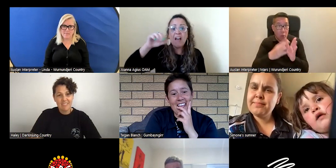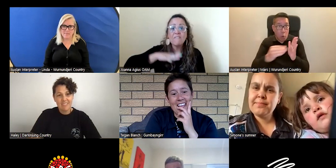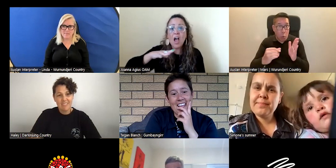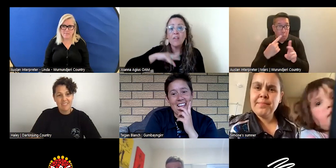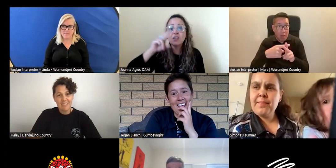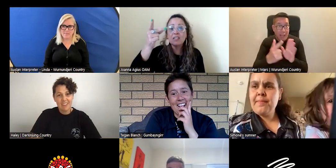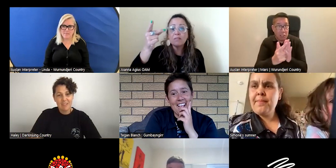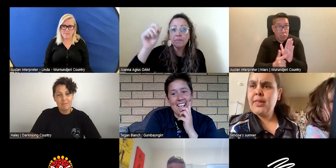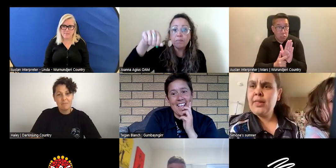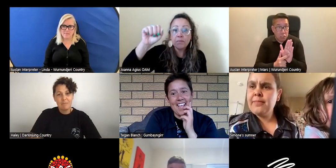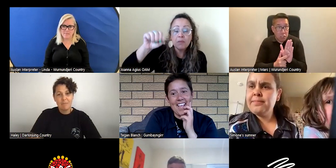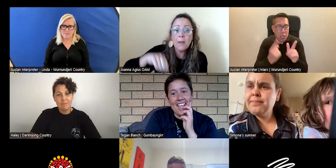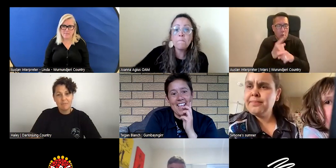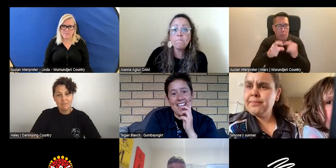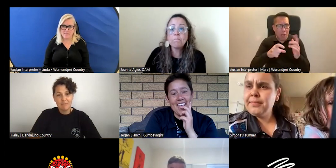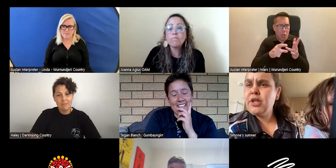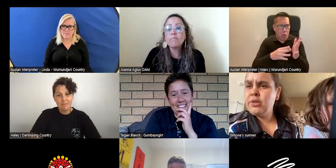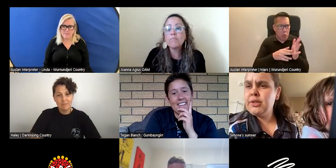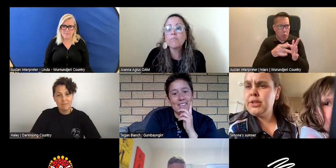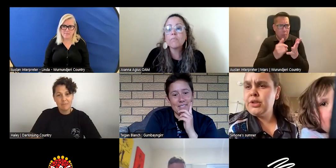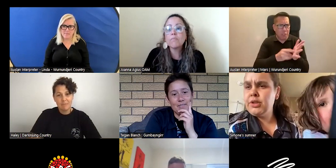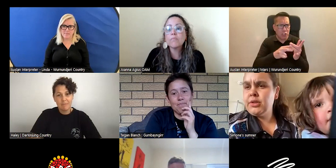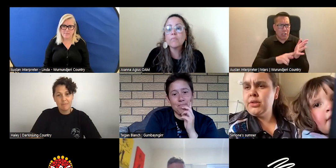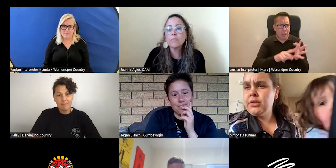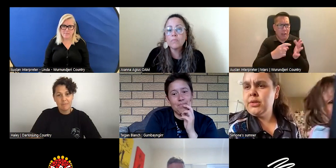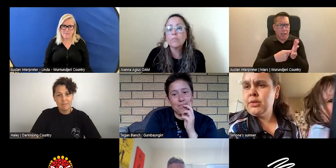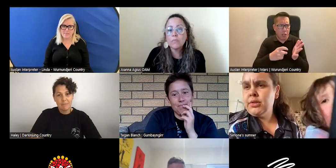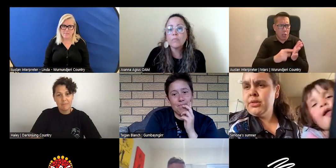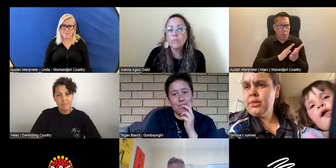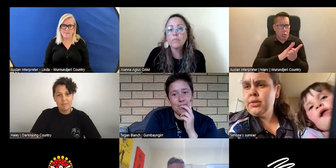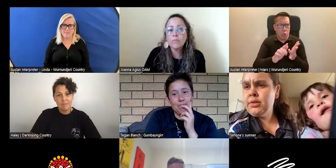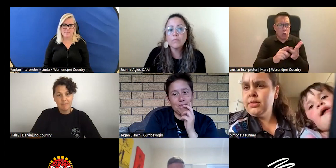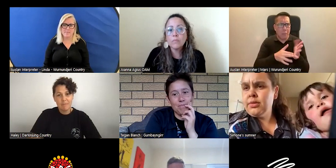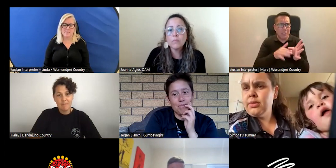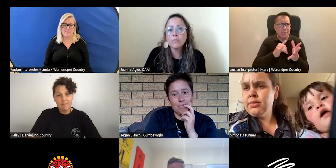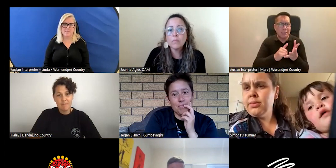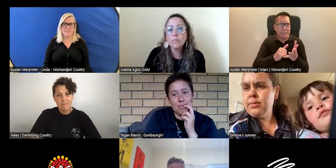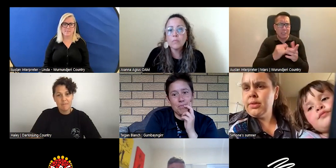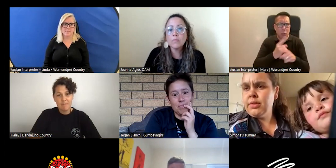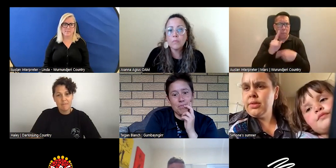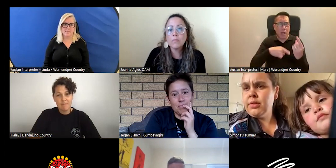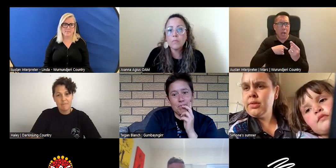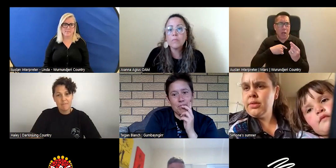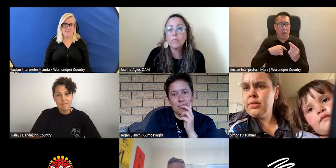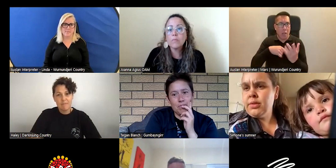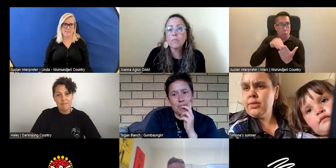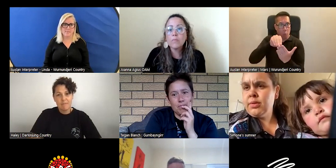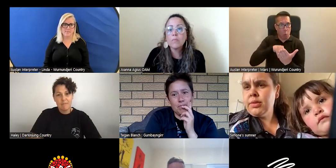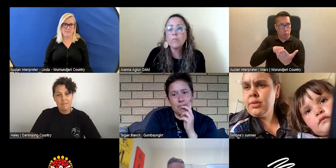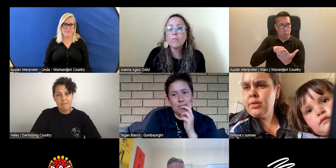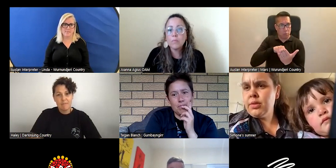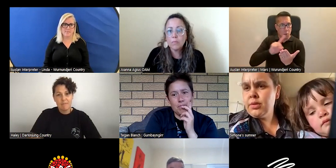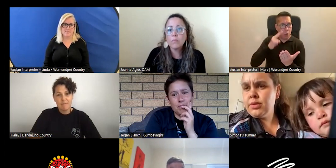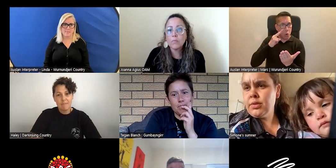and then talk about how Commissioner Thomas also spoke in Parliament with Commissioner's independent report, and what it looks like to